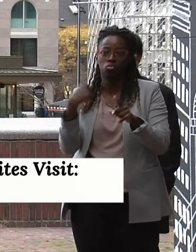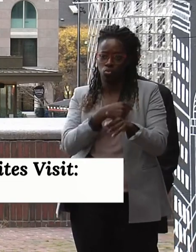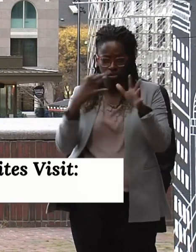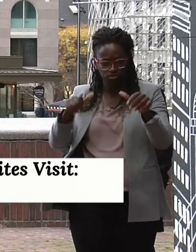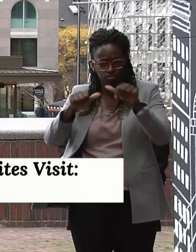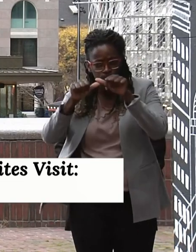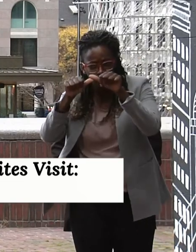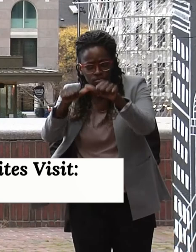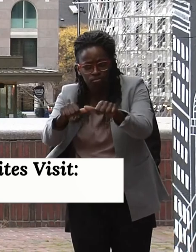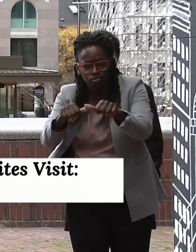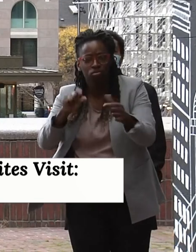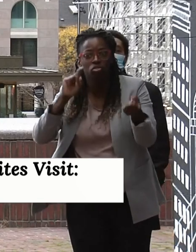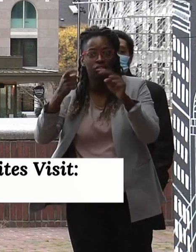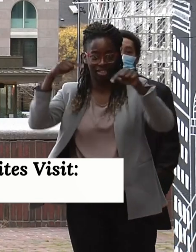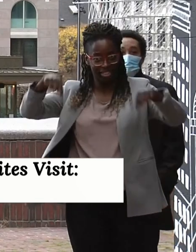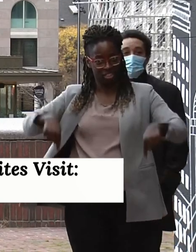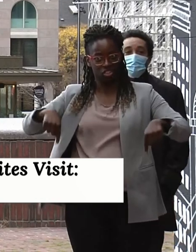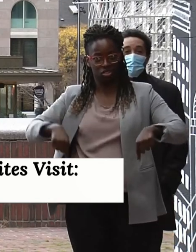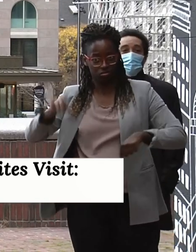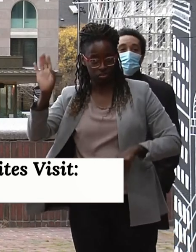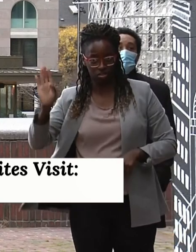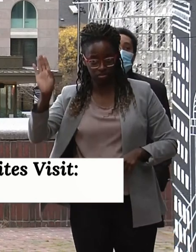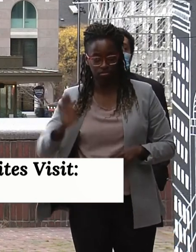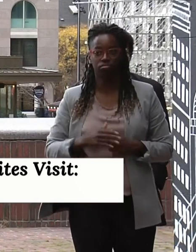national model for breaking down systemic racism